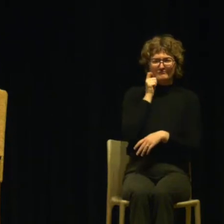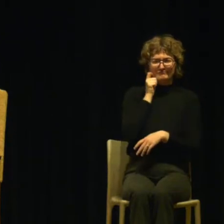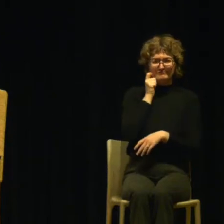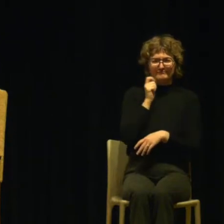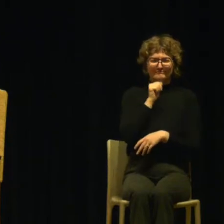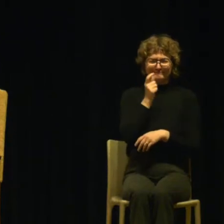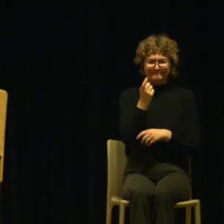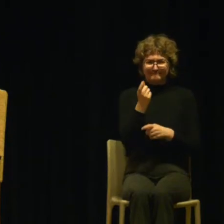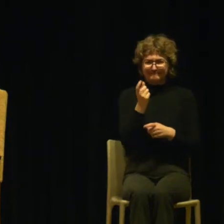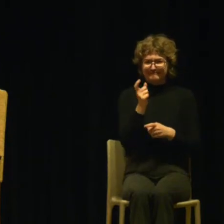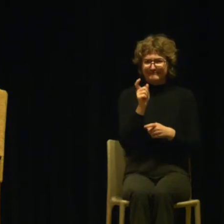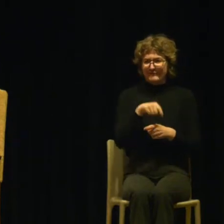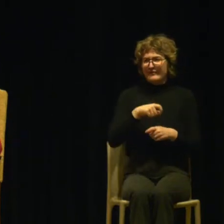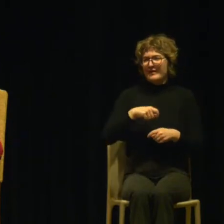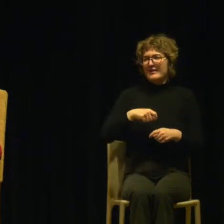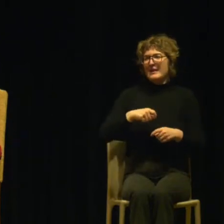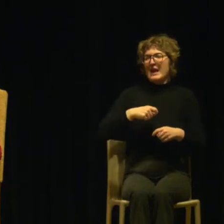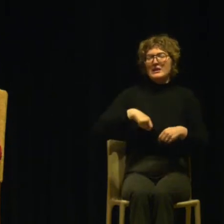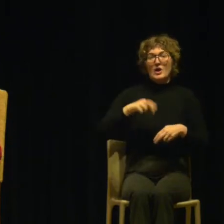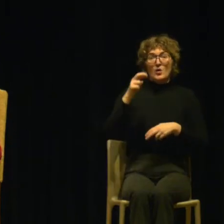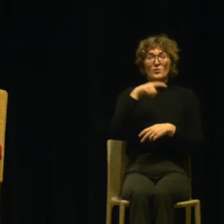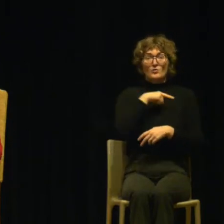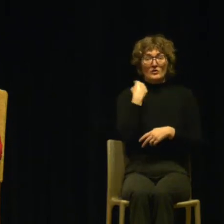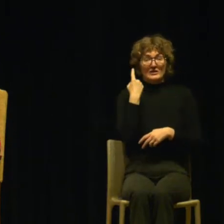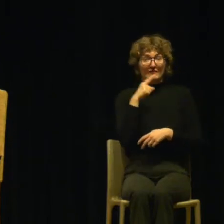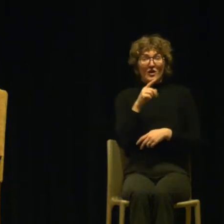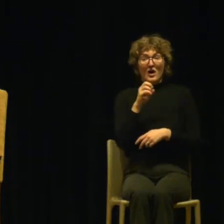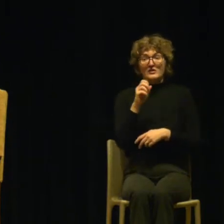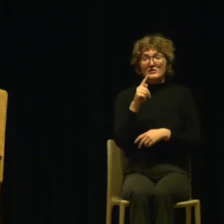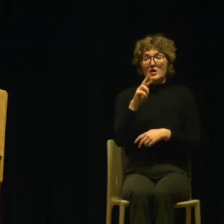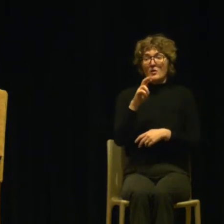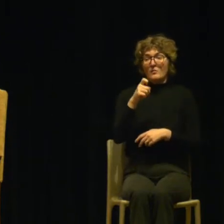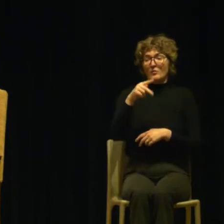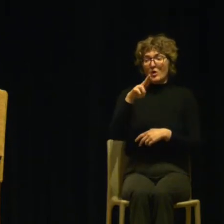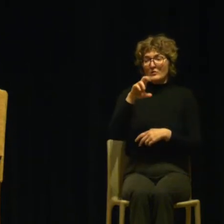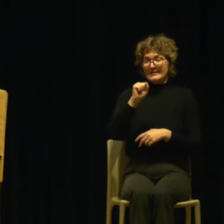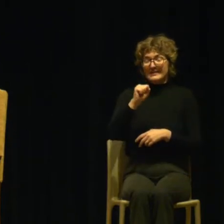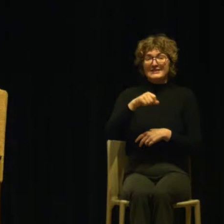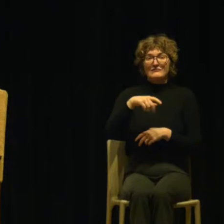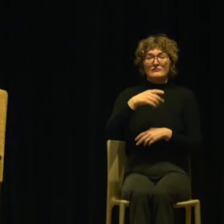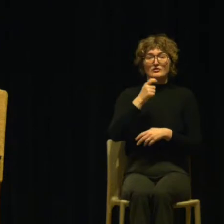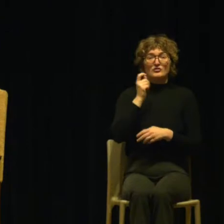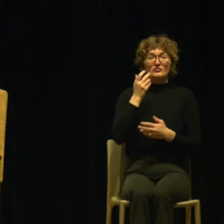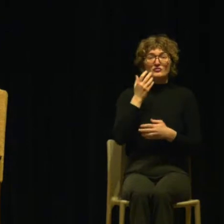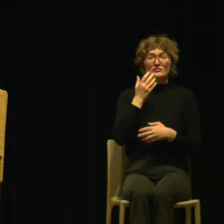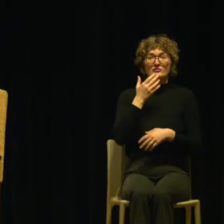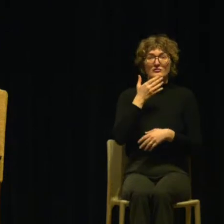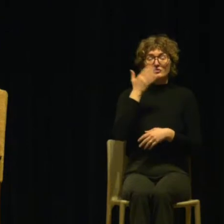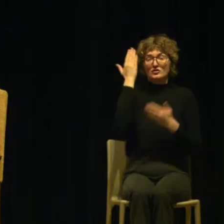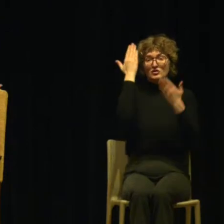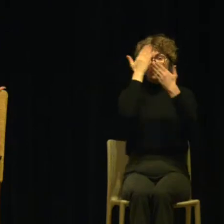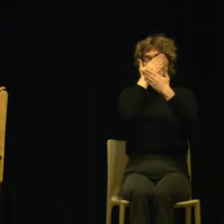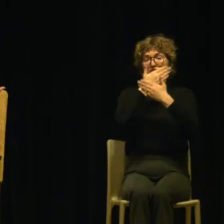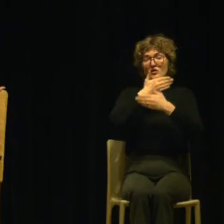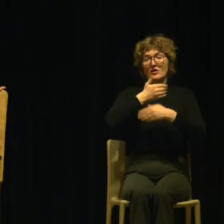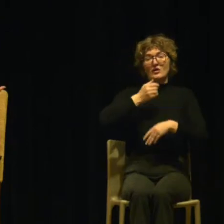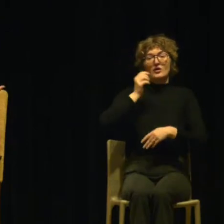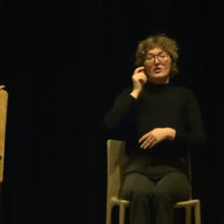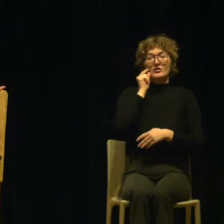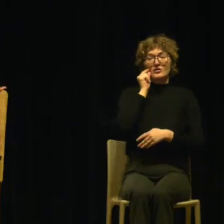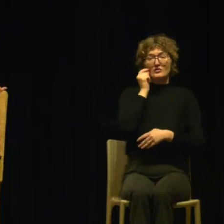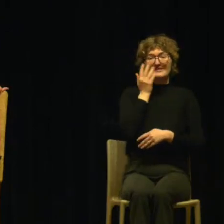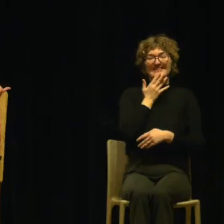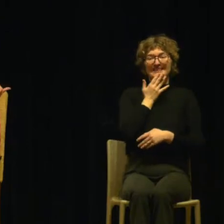things that makes you at risk for osteoporosis. The darker your skin, the less you are able to